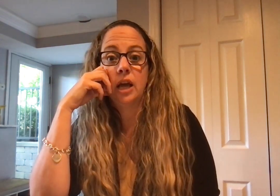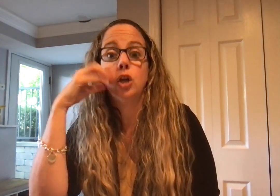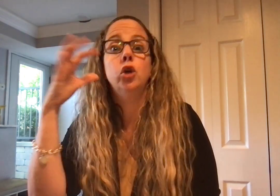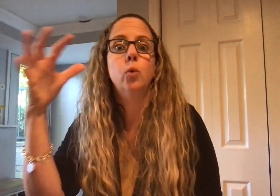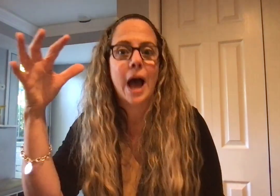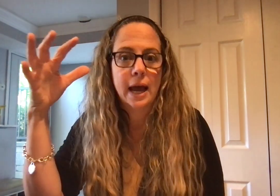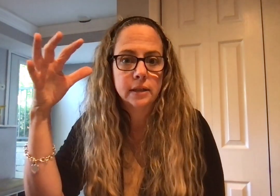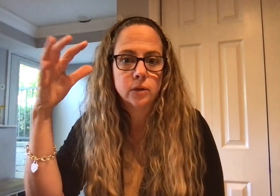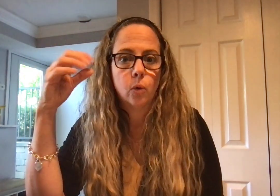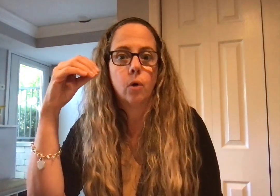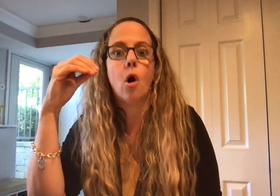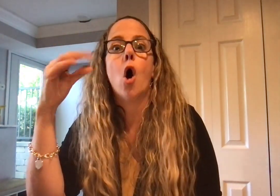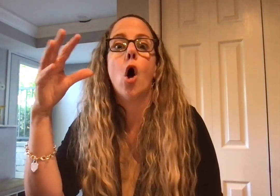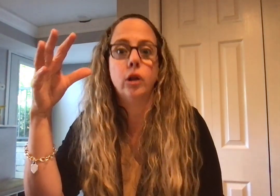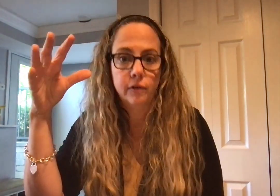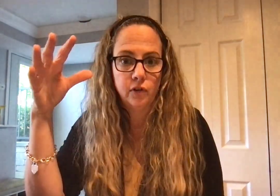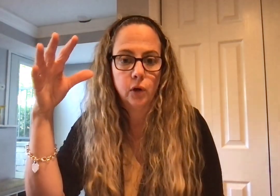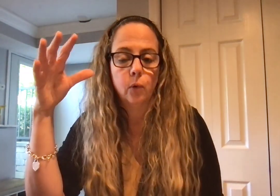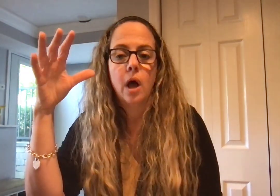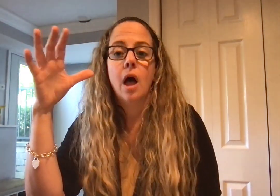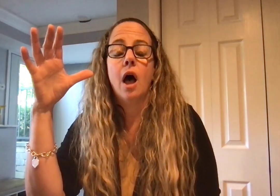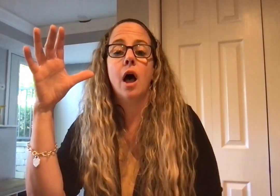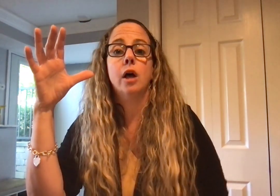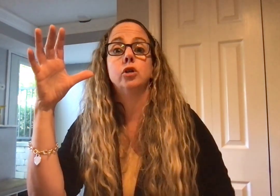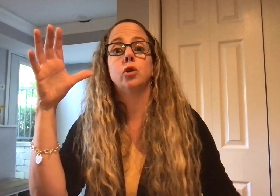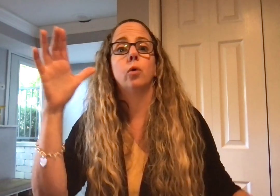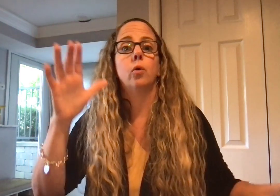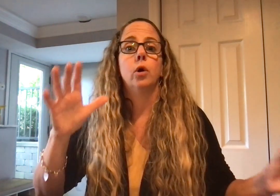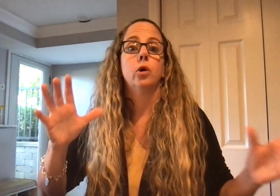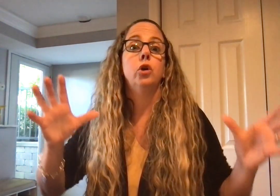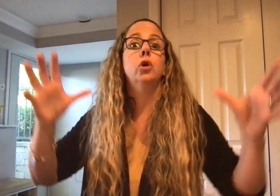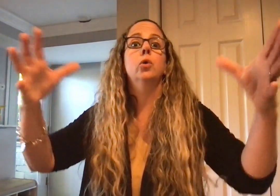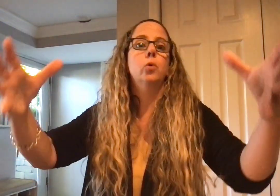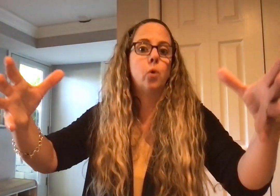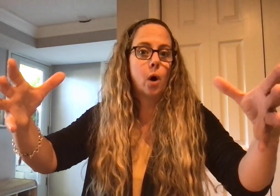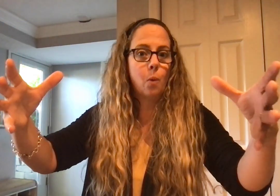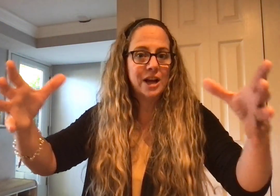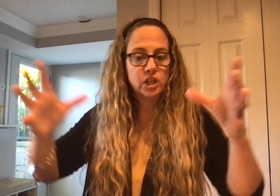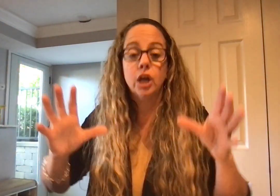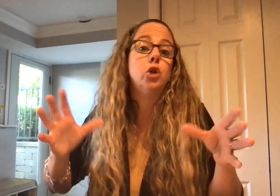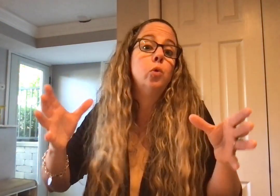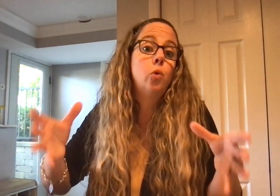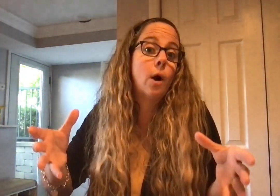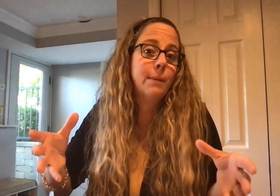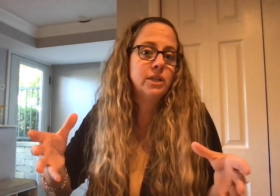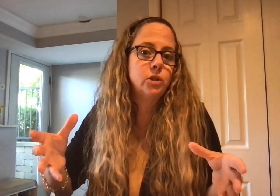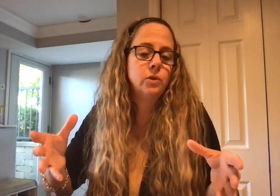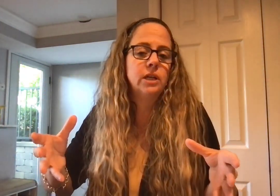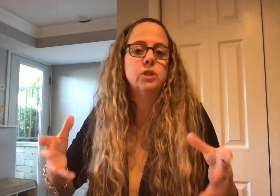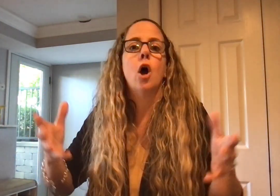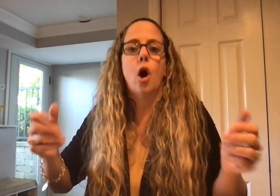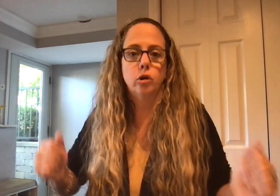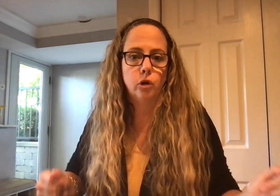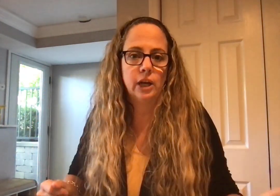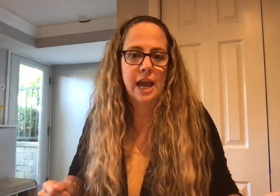you guys or all of you. So you who are watching it, you who are my students, are learning